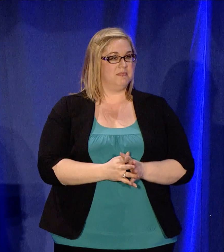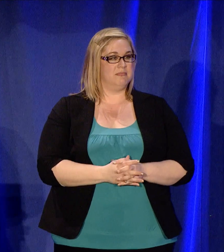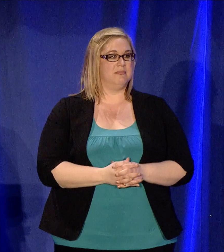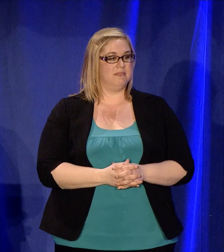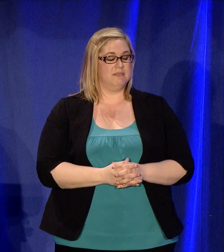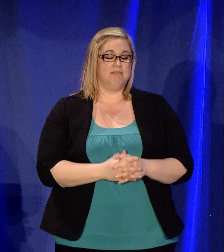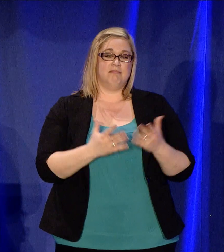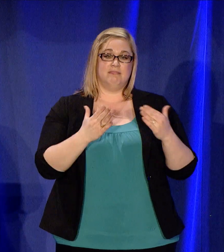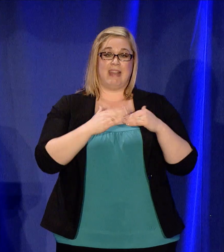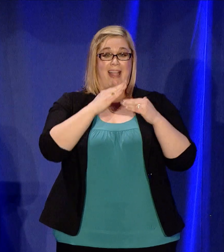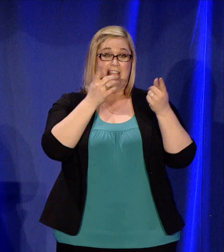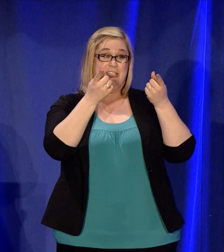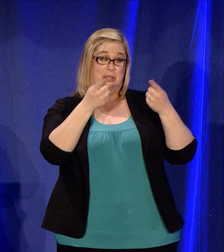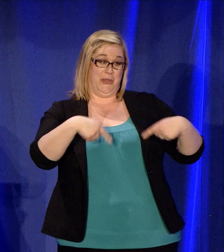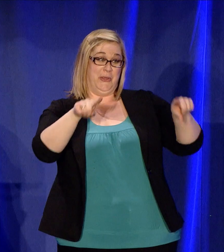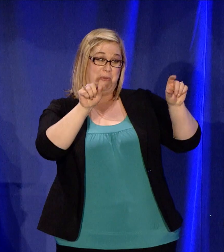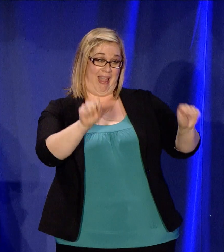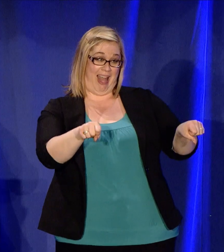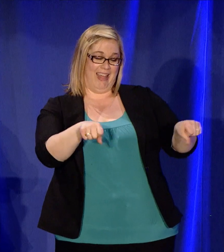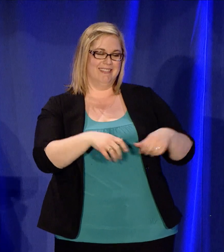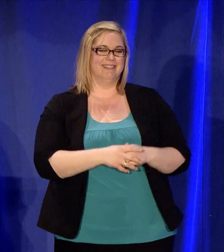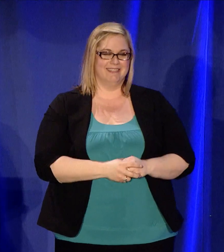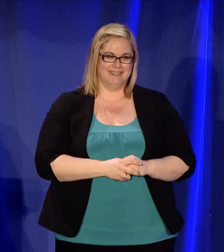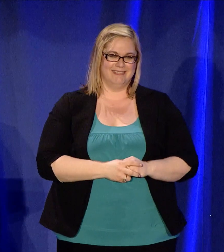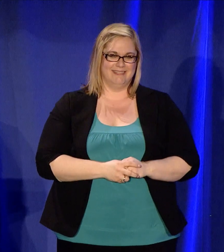Well, at least you can.